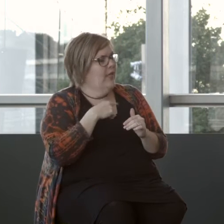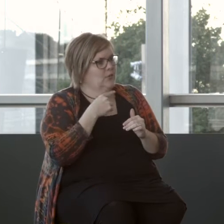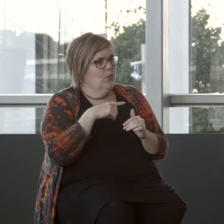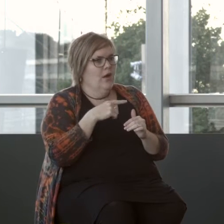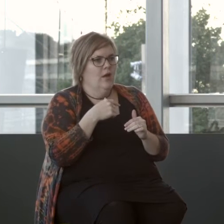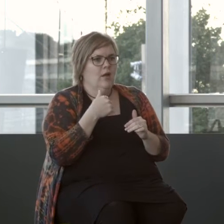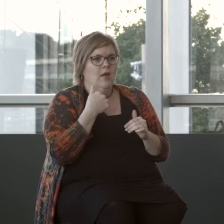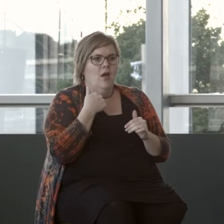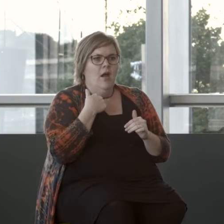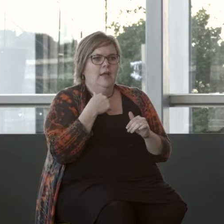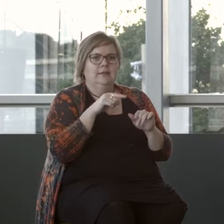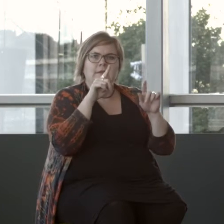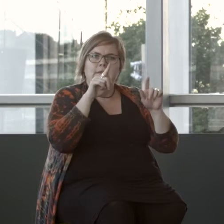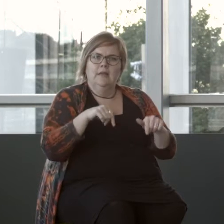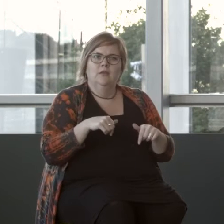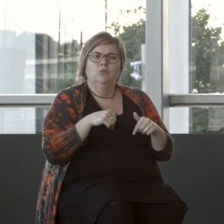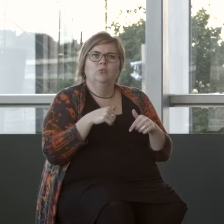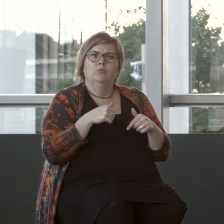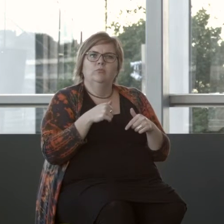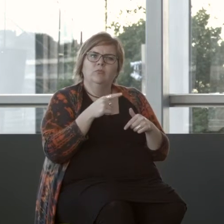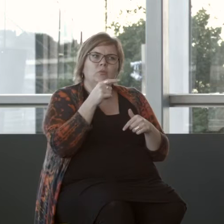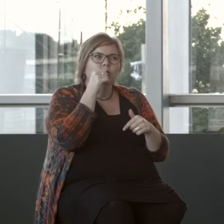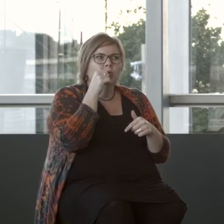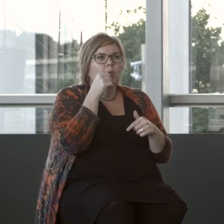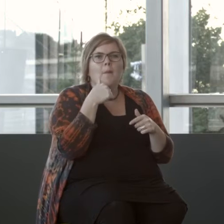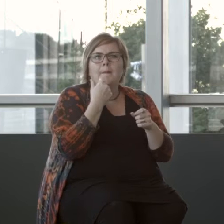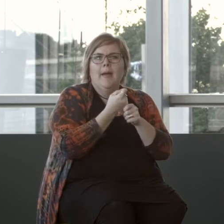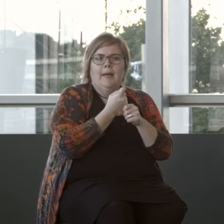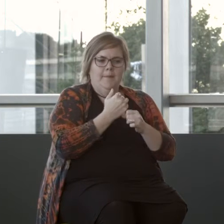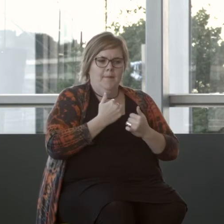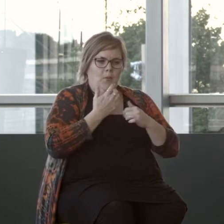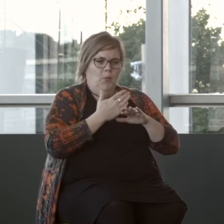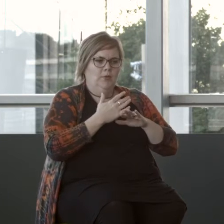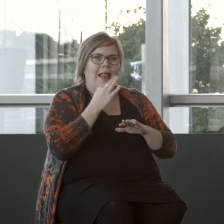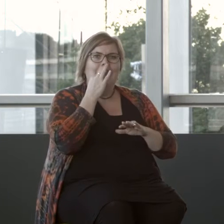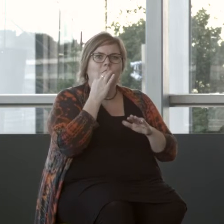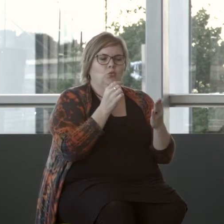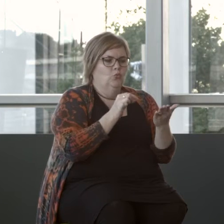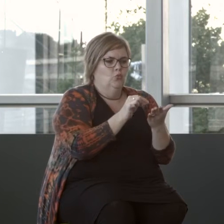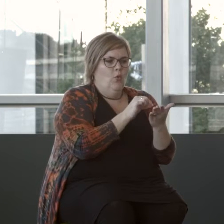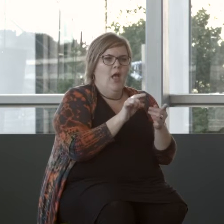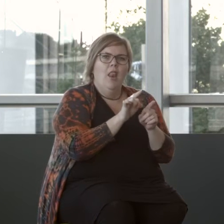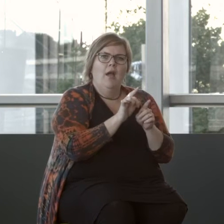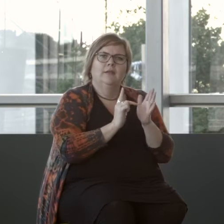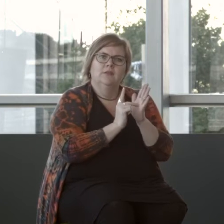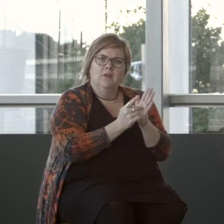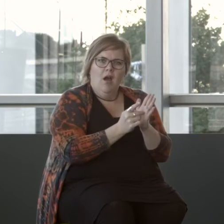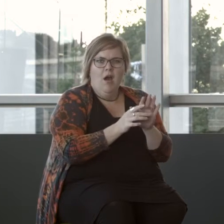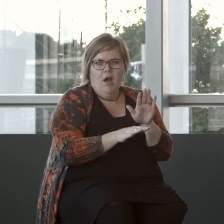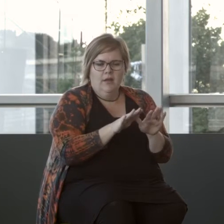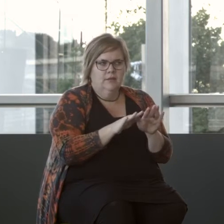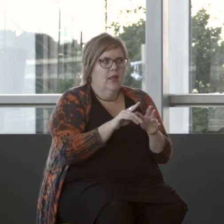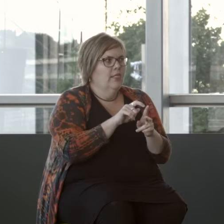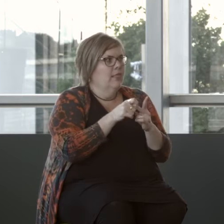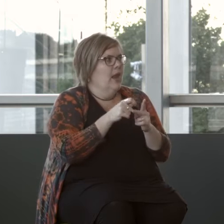I started, you know, making the work that I make. So I make these little drawings, which are like designs, and then they turn